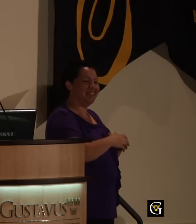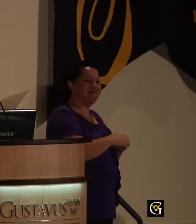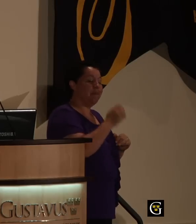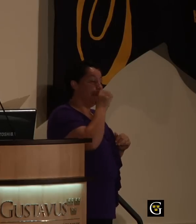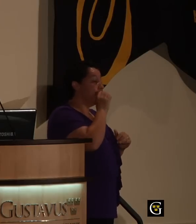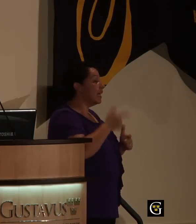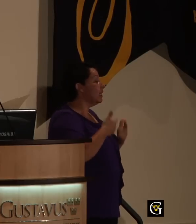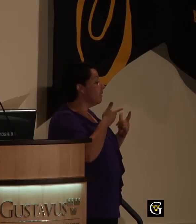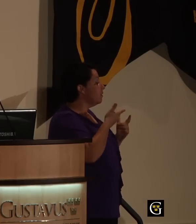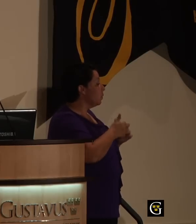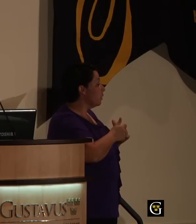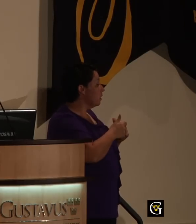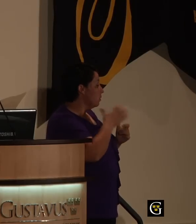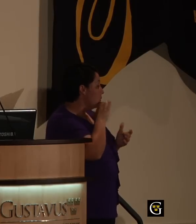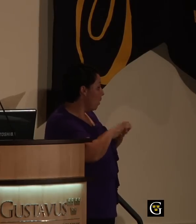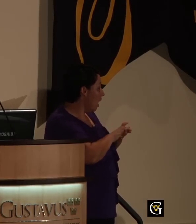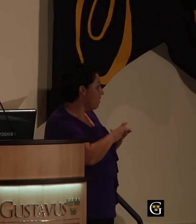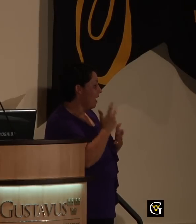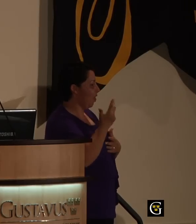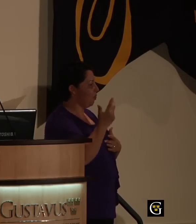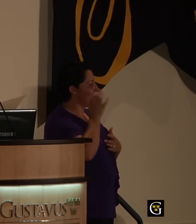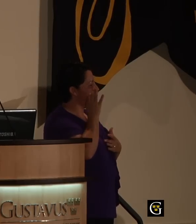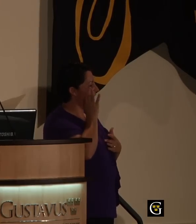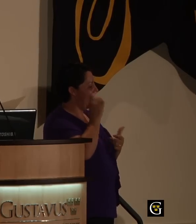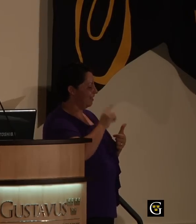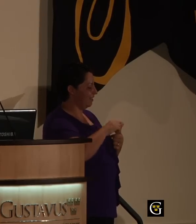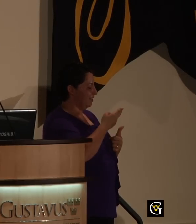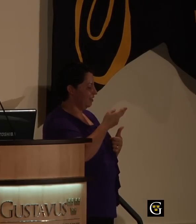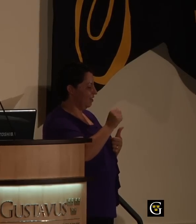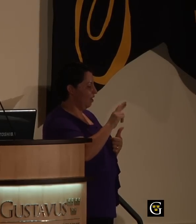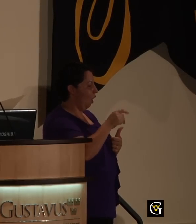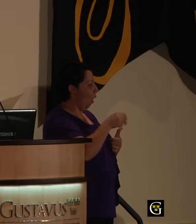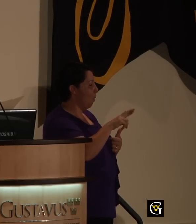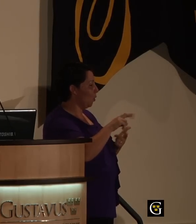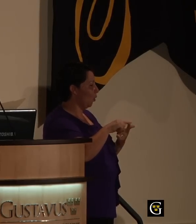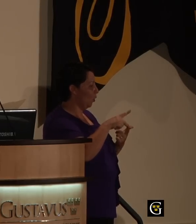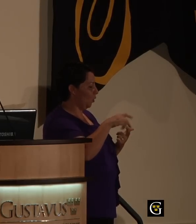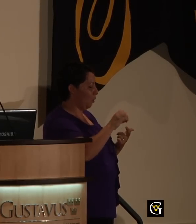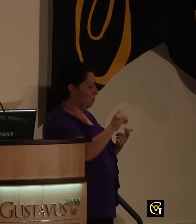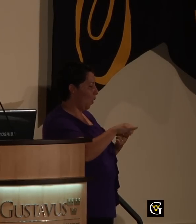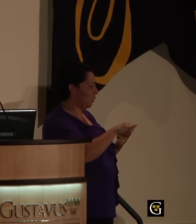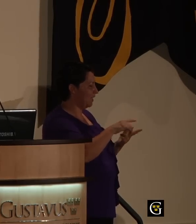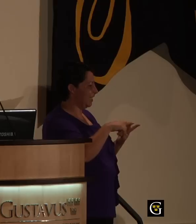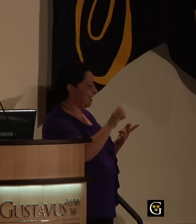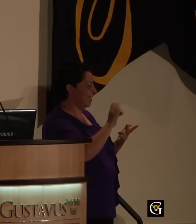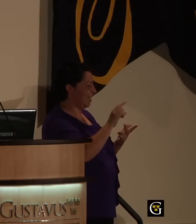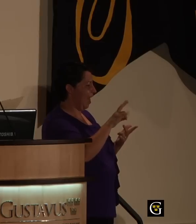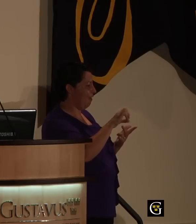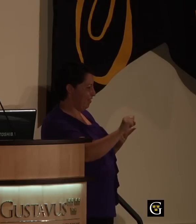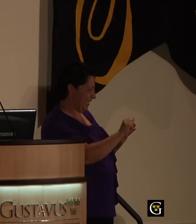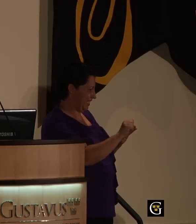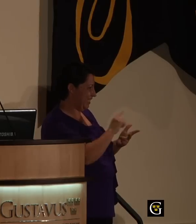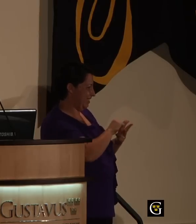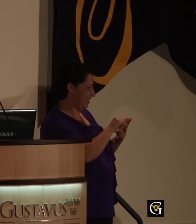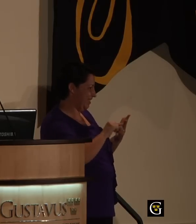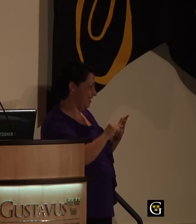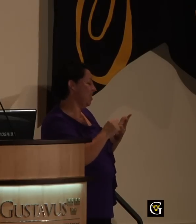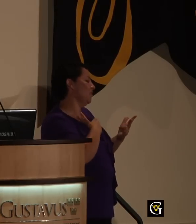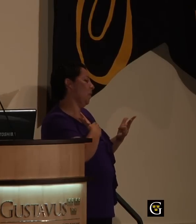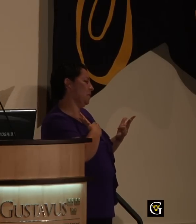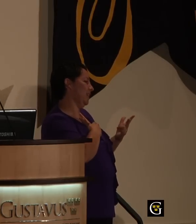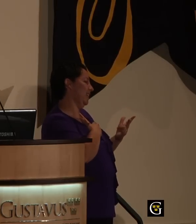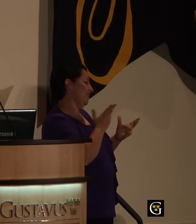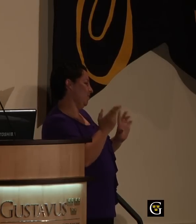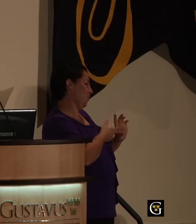He lives there with his wife and their three cats, Harper, Posey, and Elvis. So please join me in welcoming